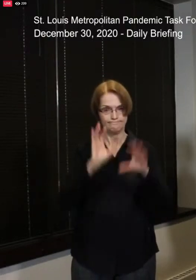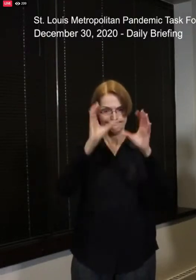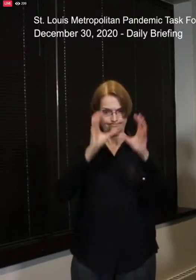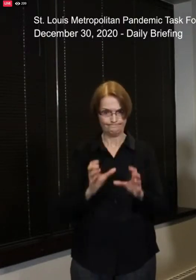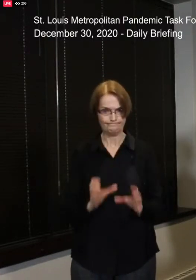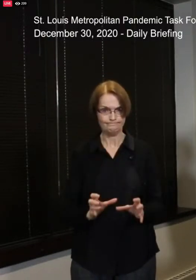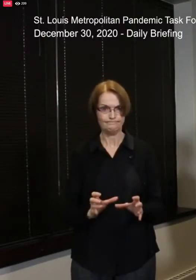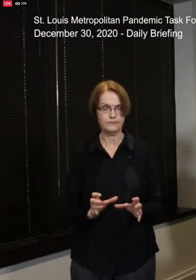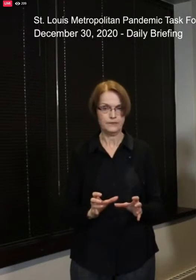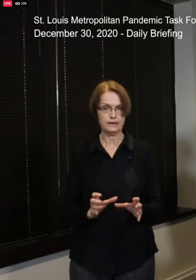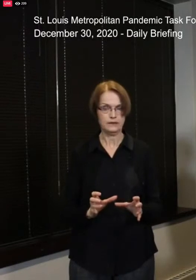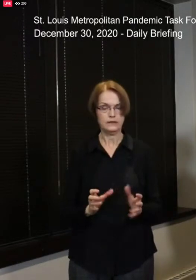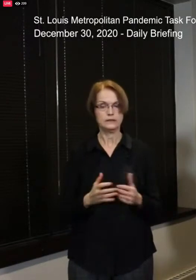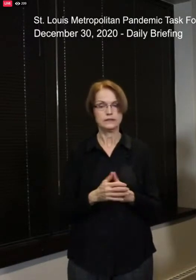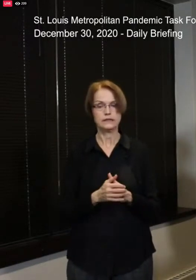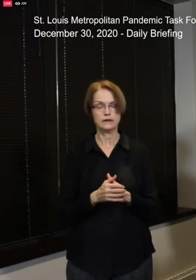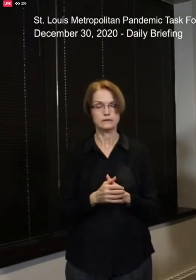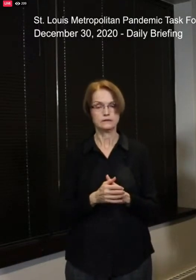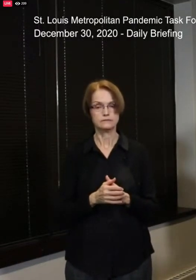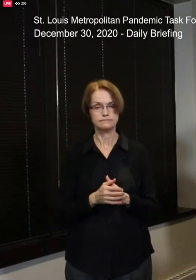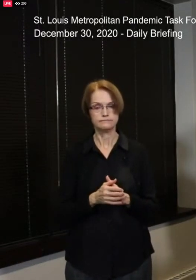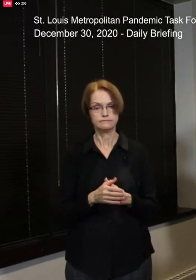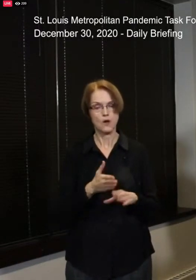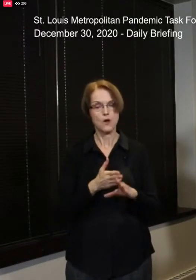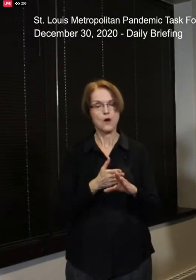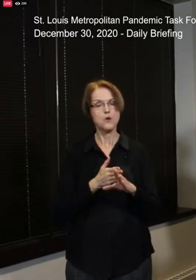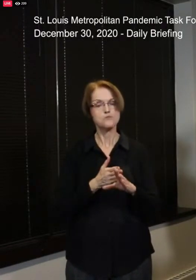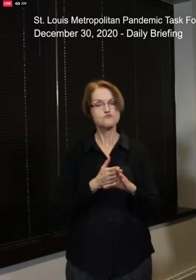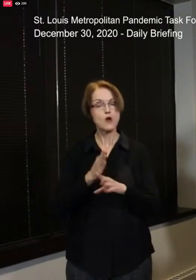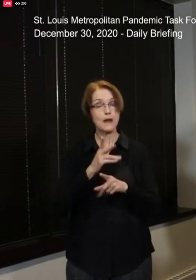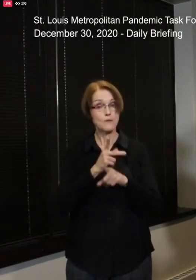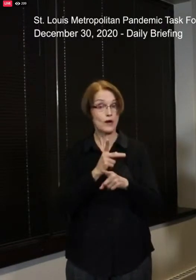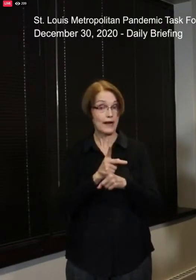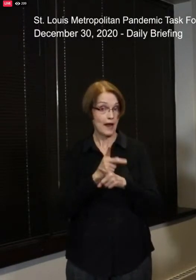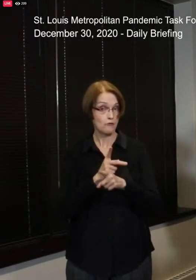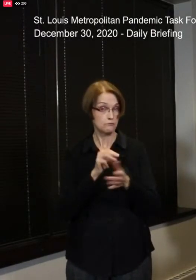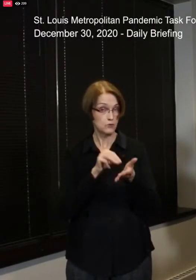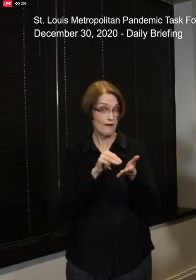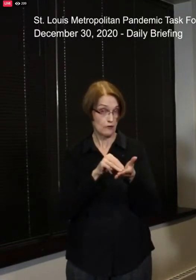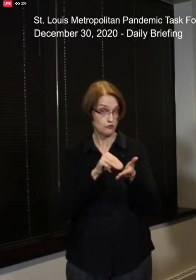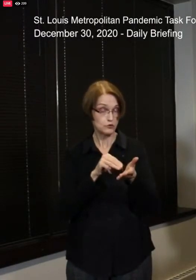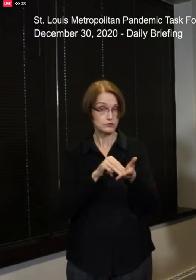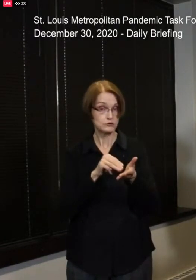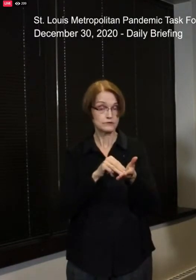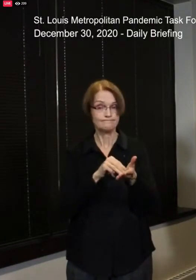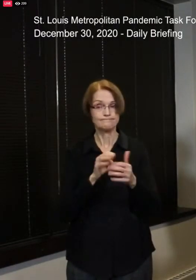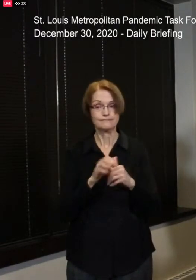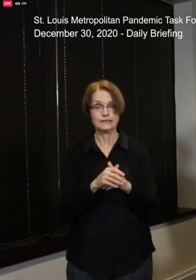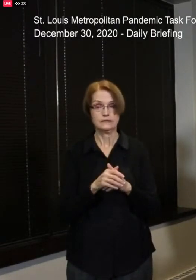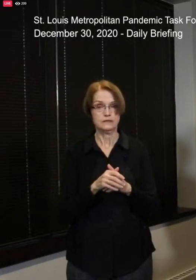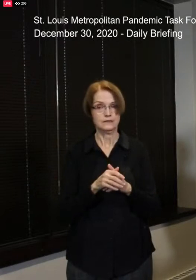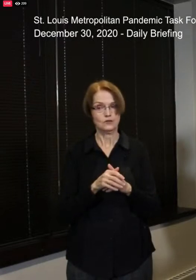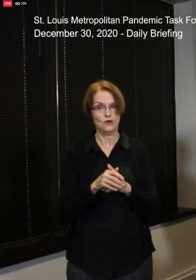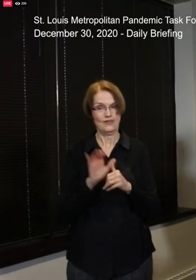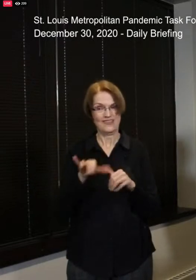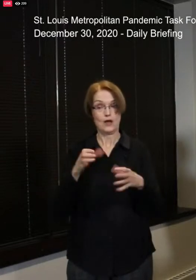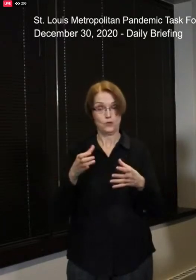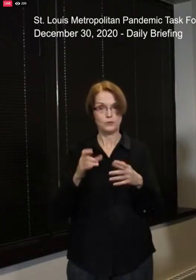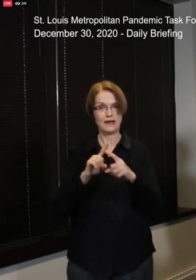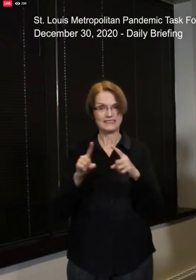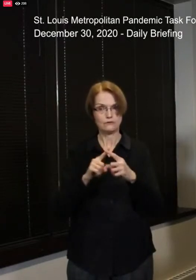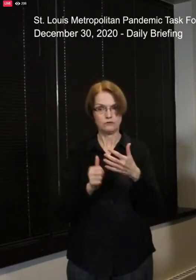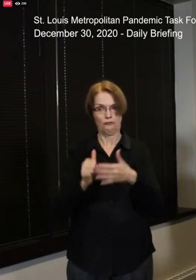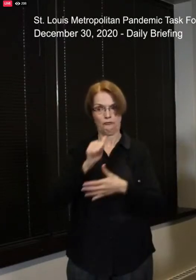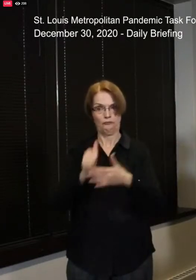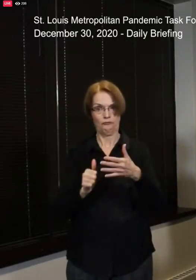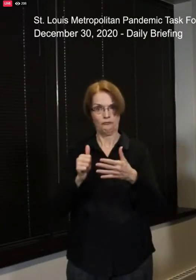buckets. So primary care providers, again, there's even different tiering within that group, I would